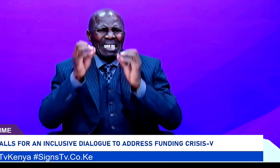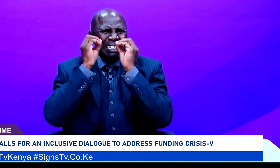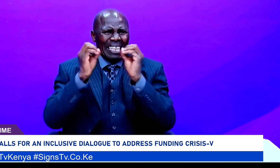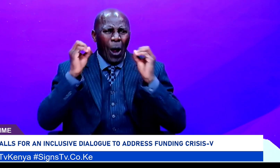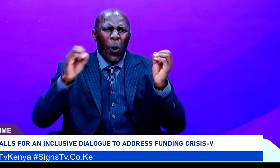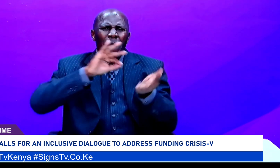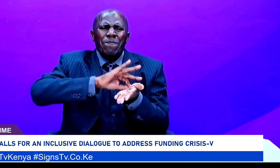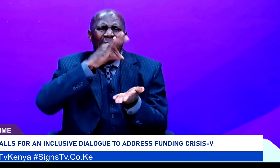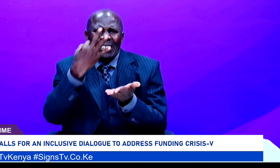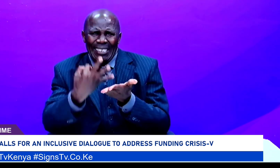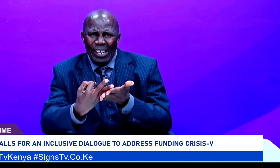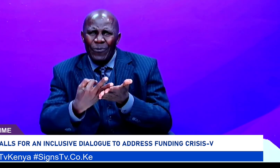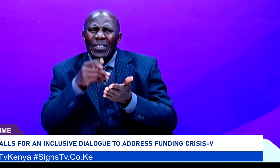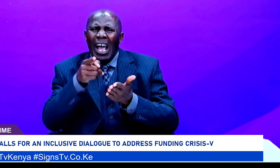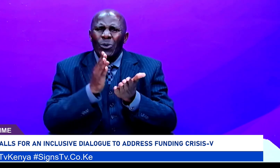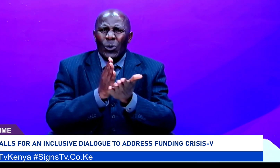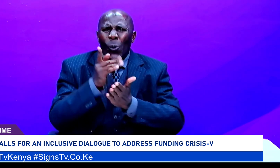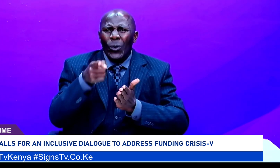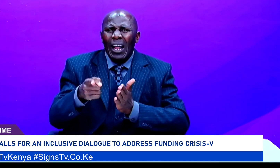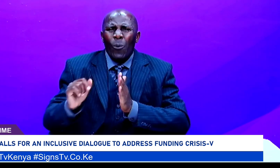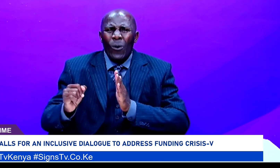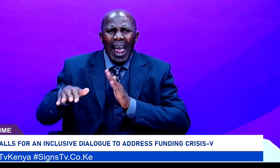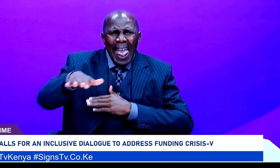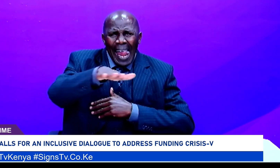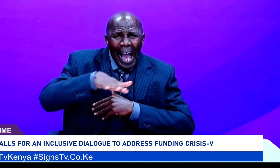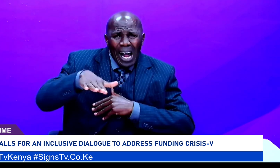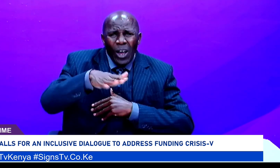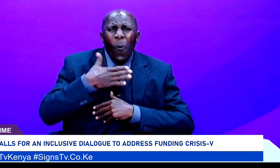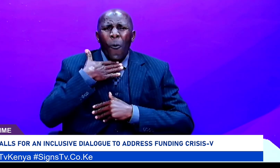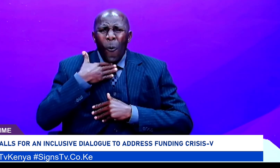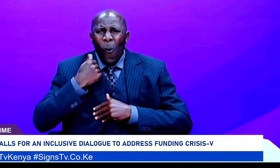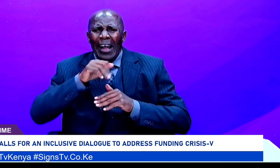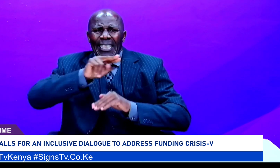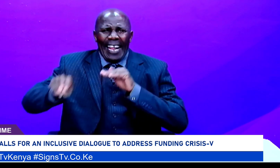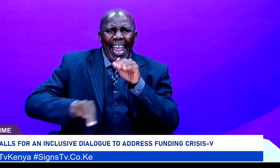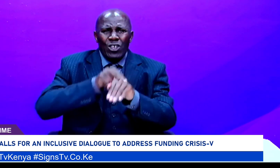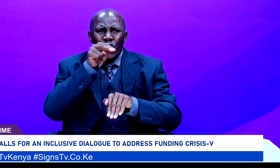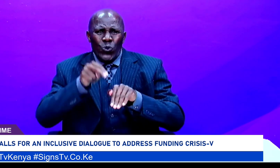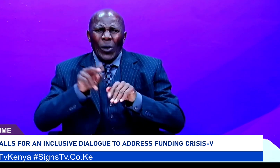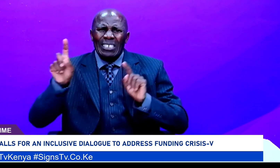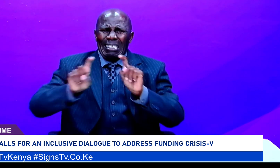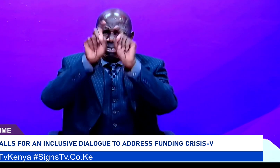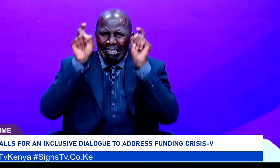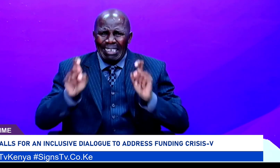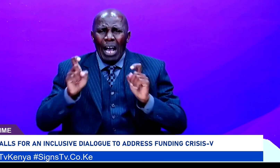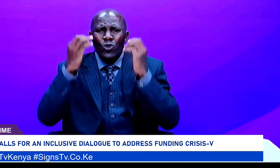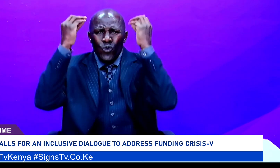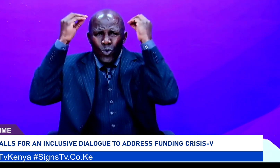areas such as national examination and school quality assurance.